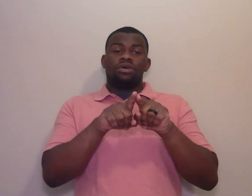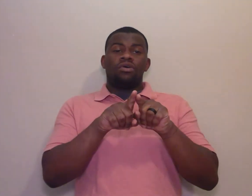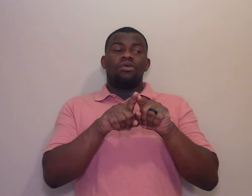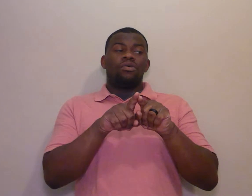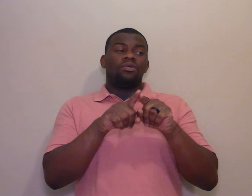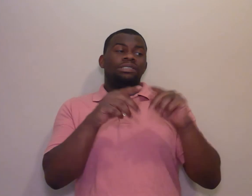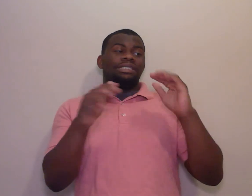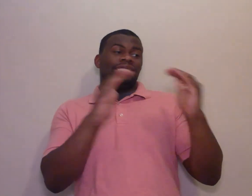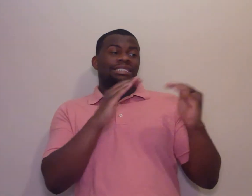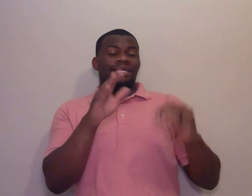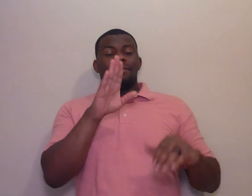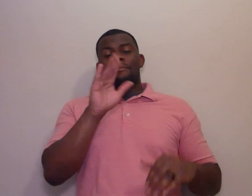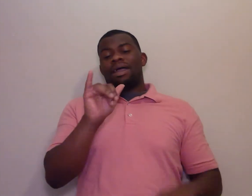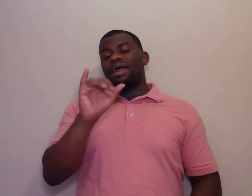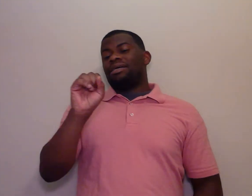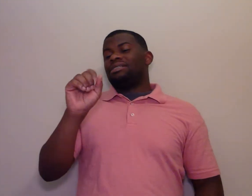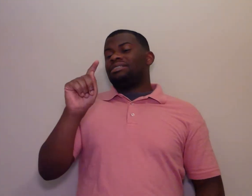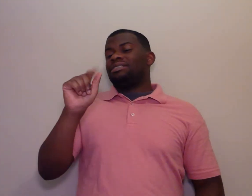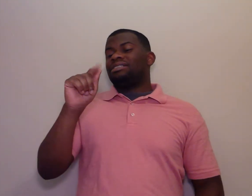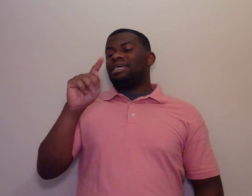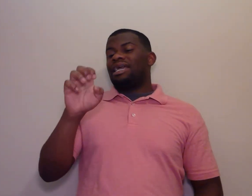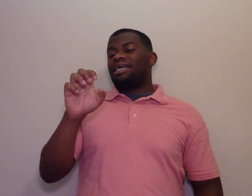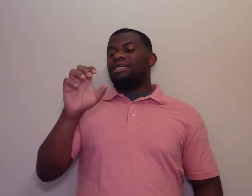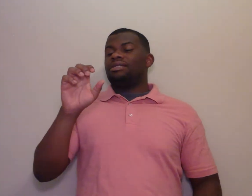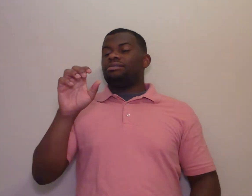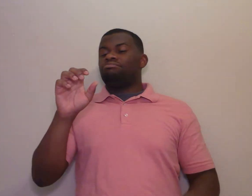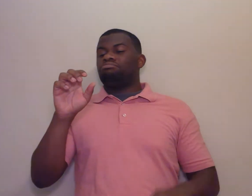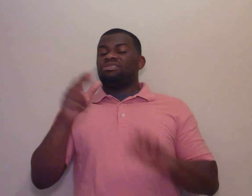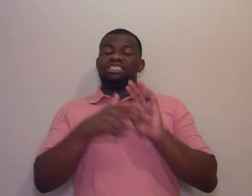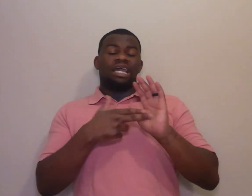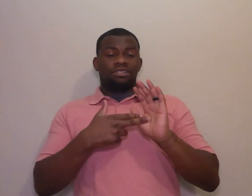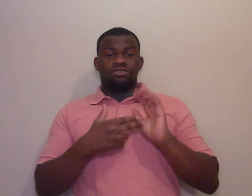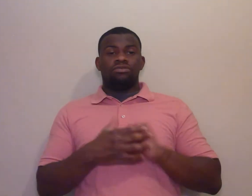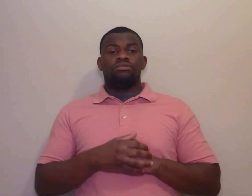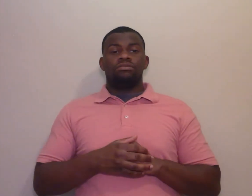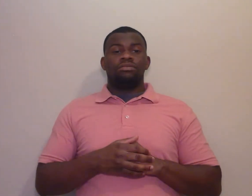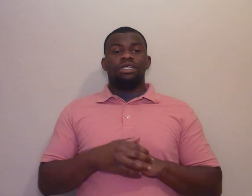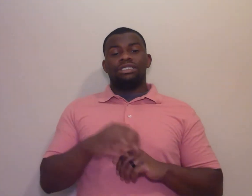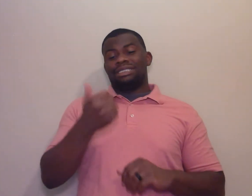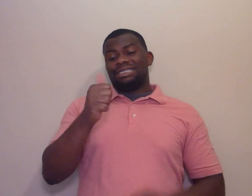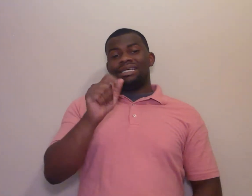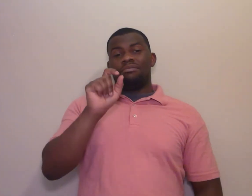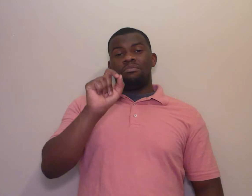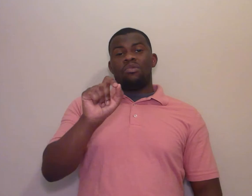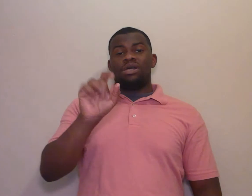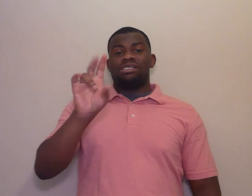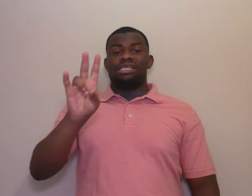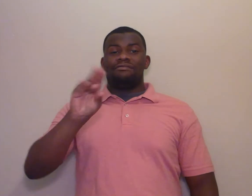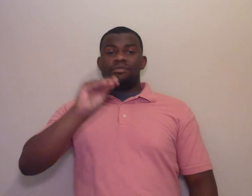statute. Current ERB contribution rates are 10.7% for the employee